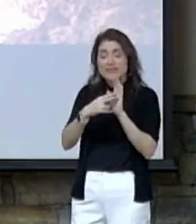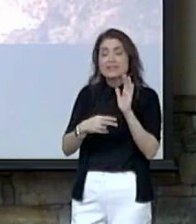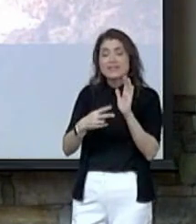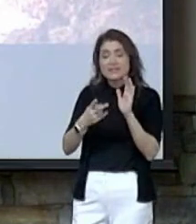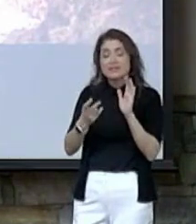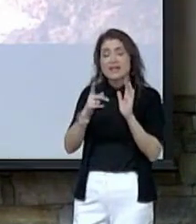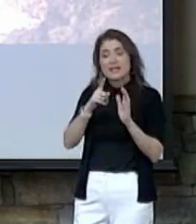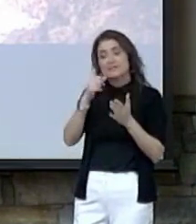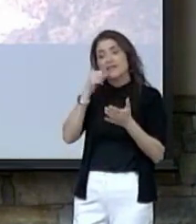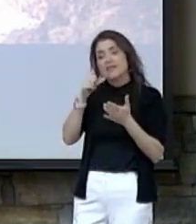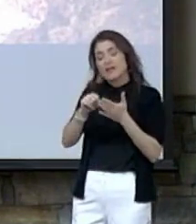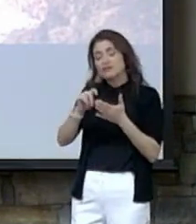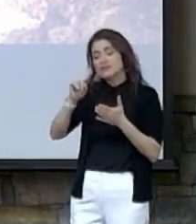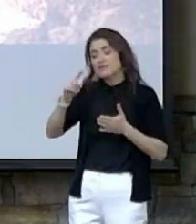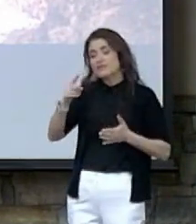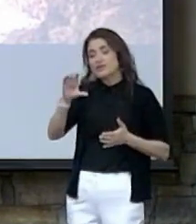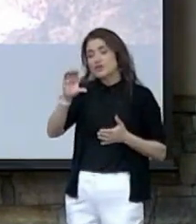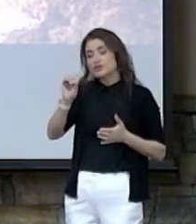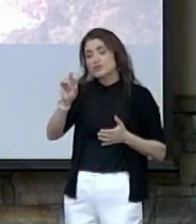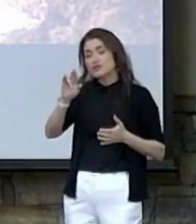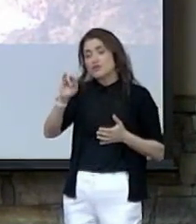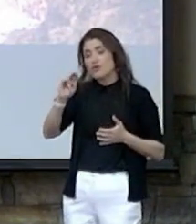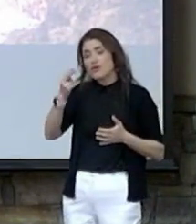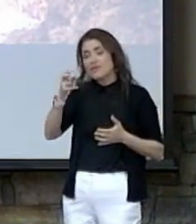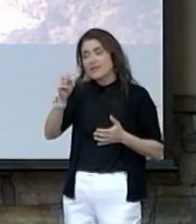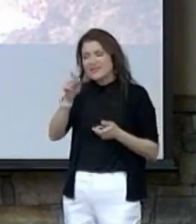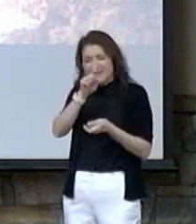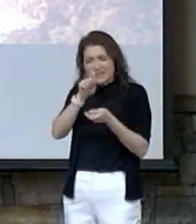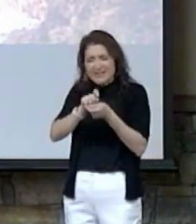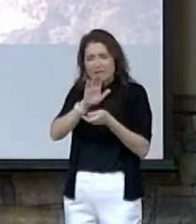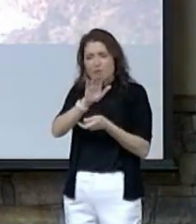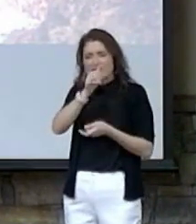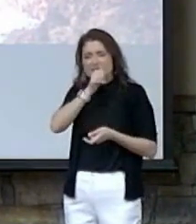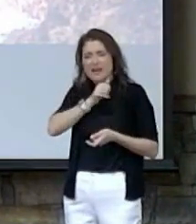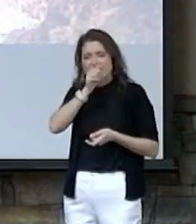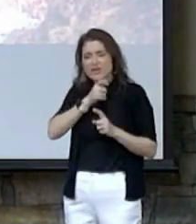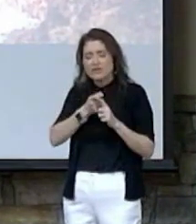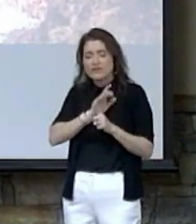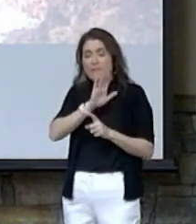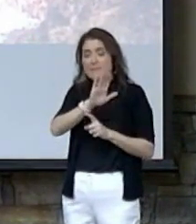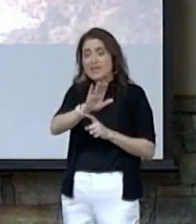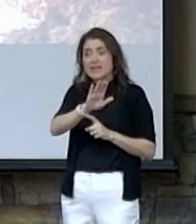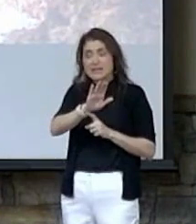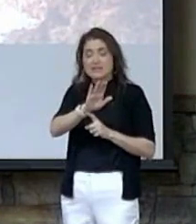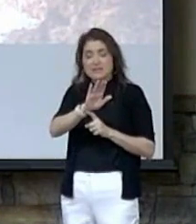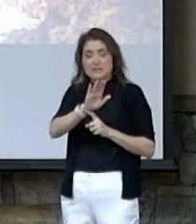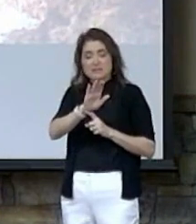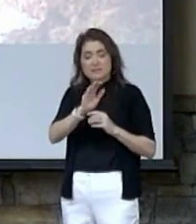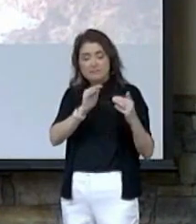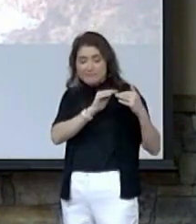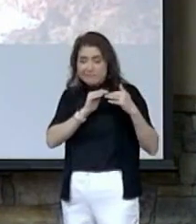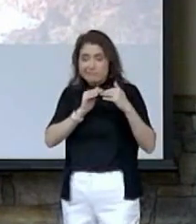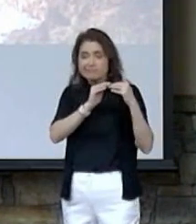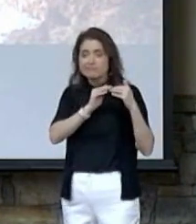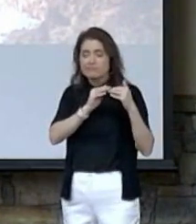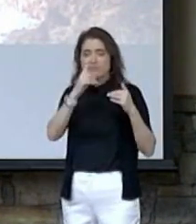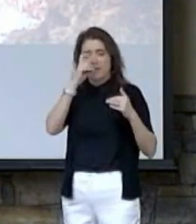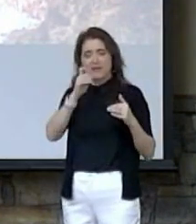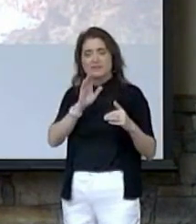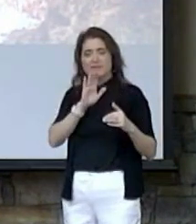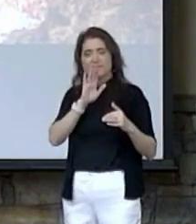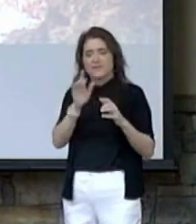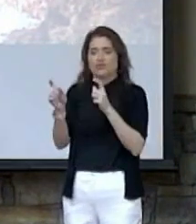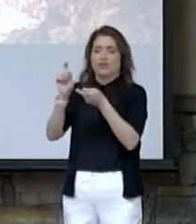letters in 1 Corinthians exactly what he suffered from his own countrymen as a result of this change in